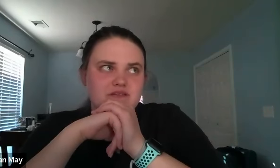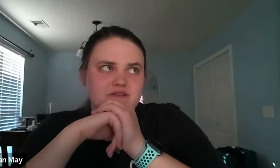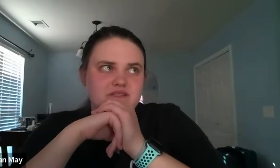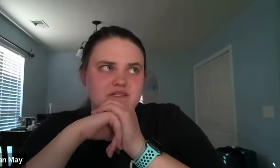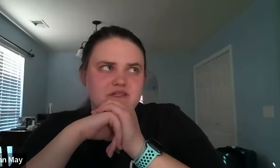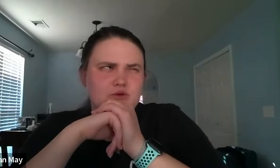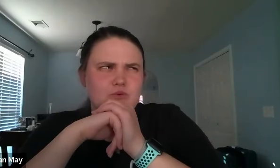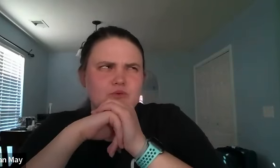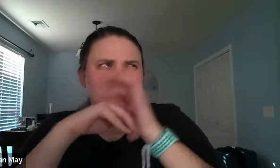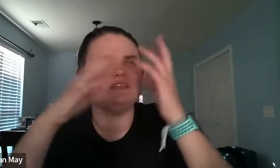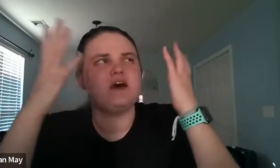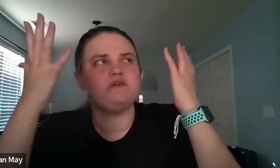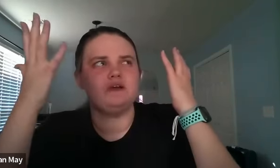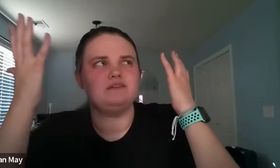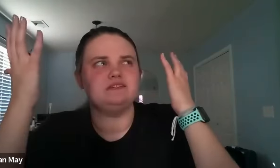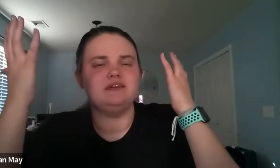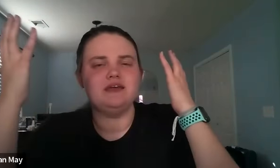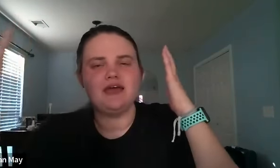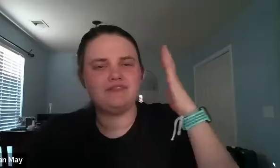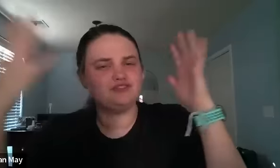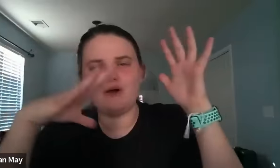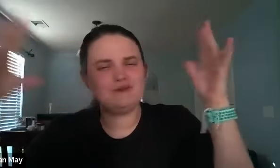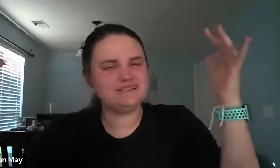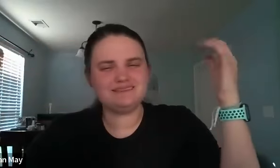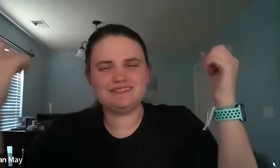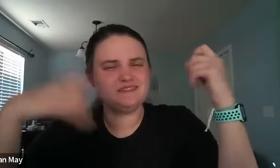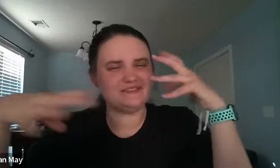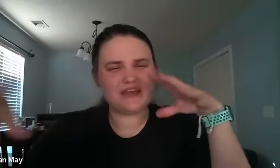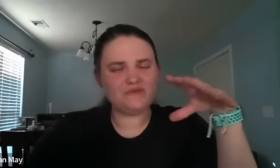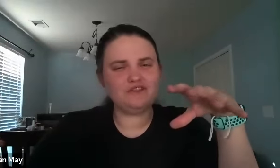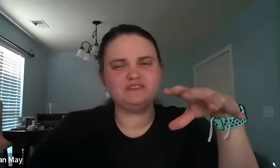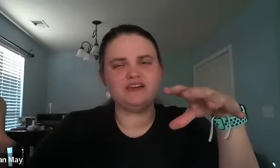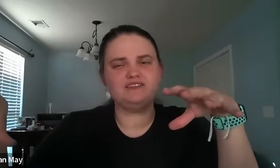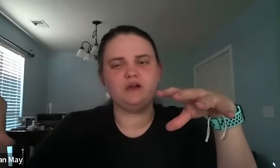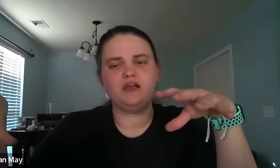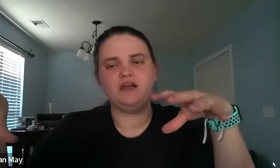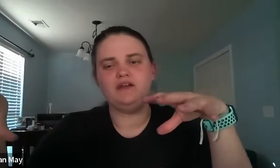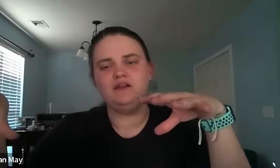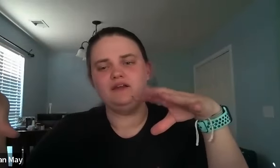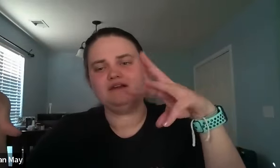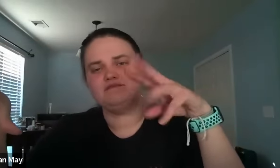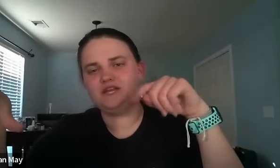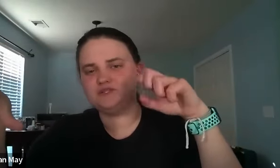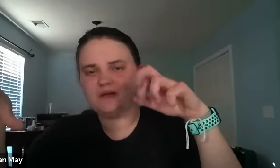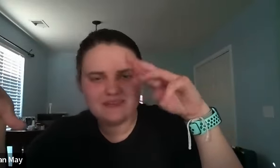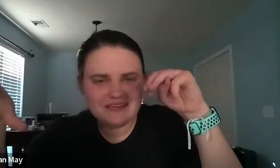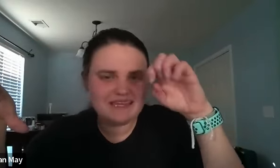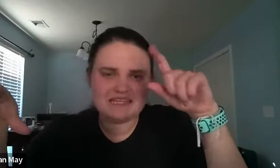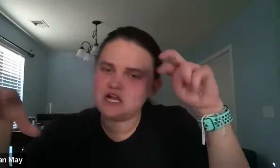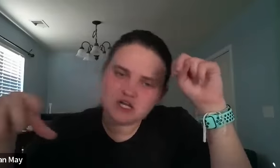I seen? There's another one I've seen. There's always this, that's kind of one of those signs where finger spelling it is not going to